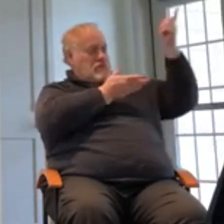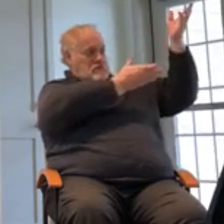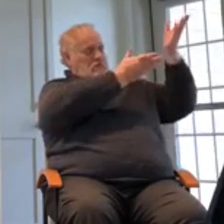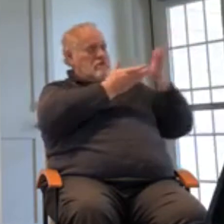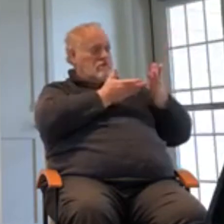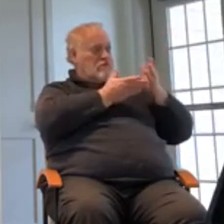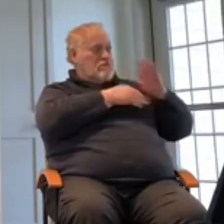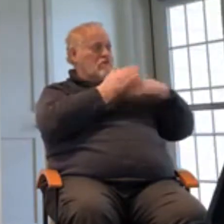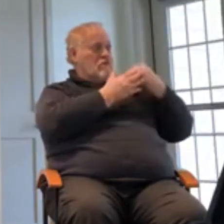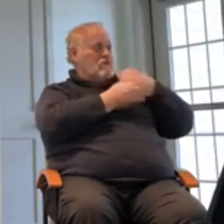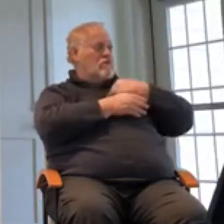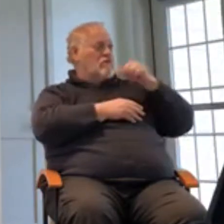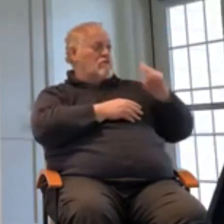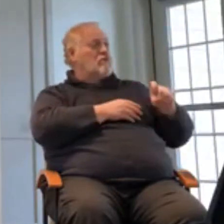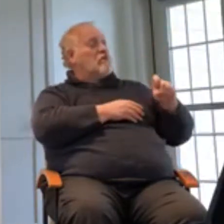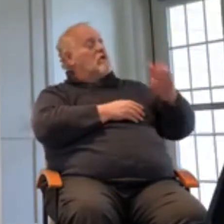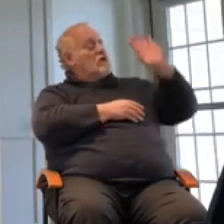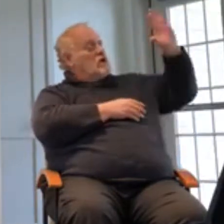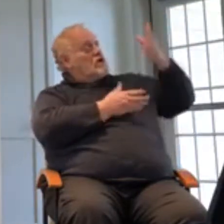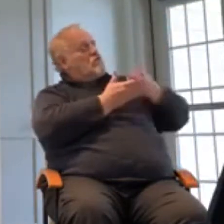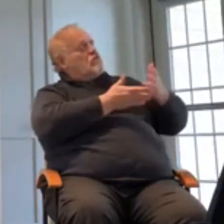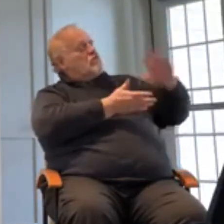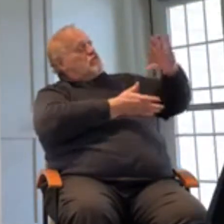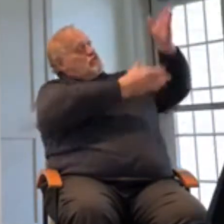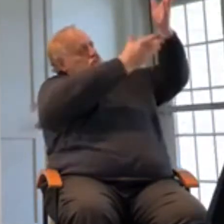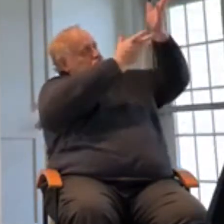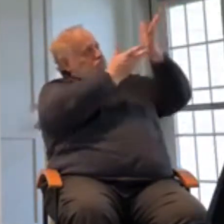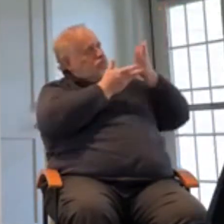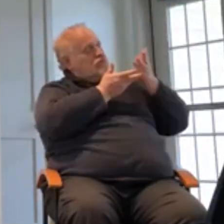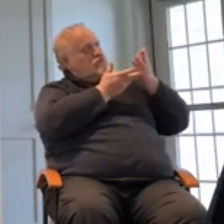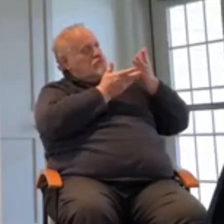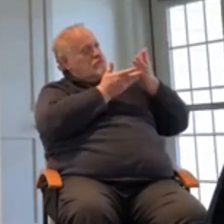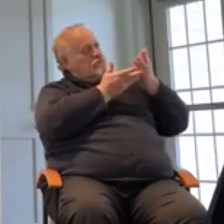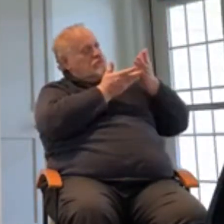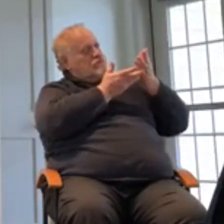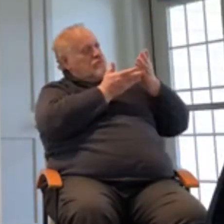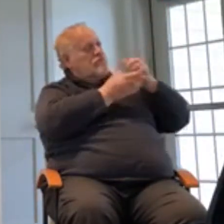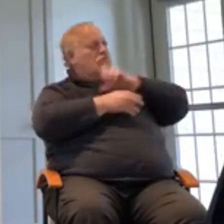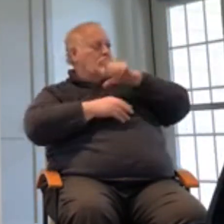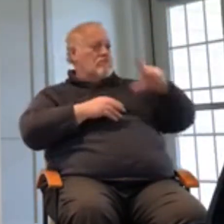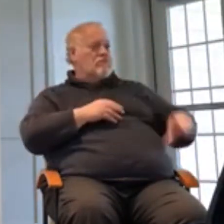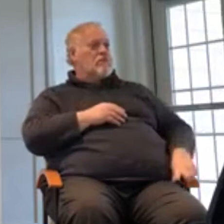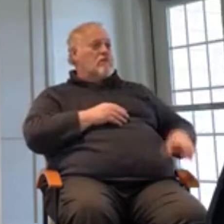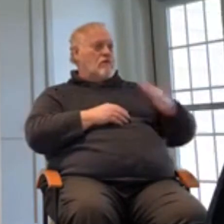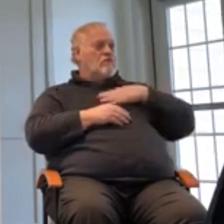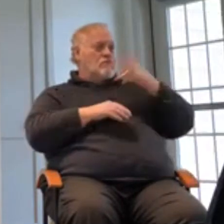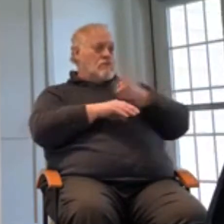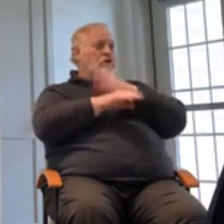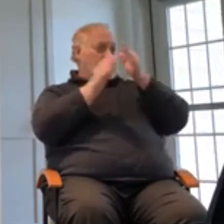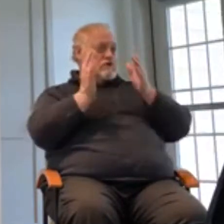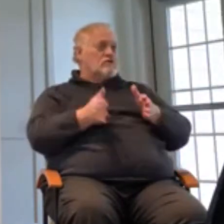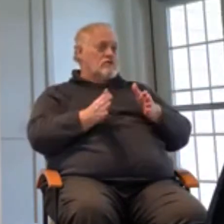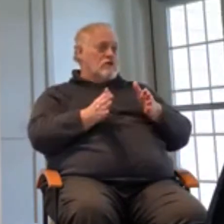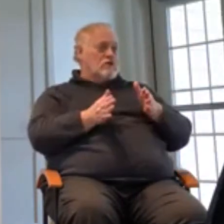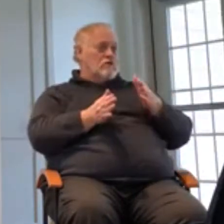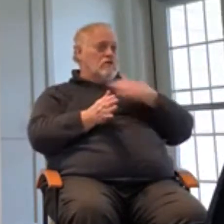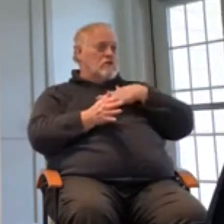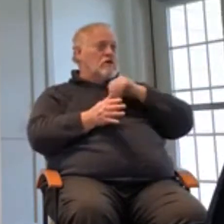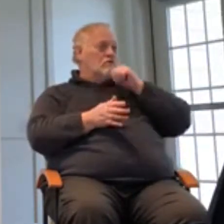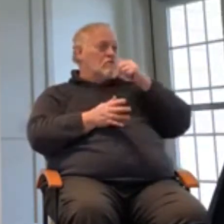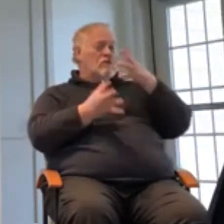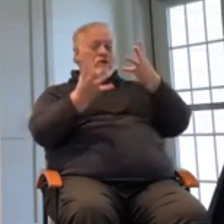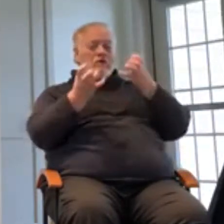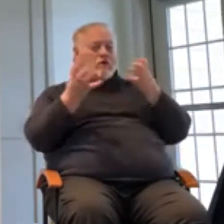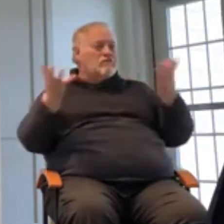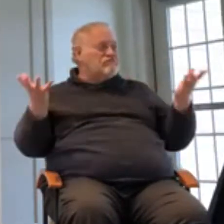all of our need according to his riches and glory. The Lord is my shepherd. I shall